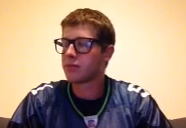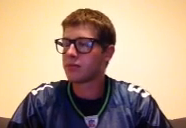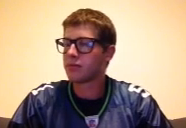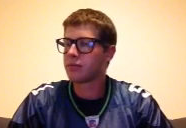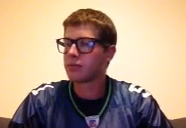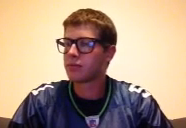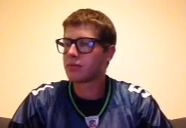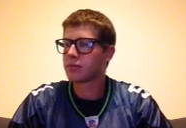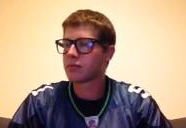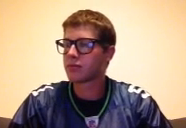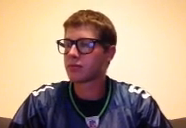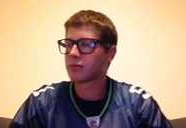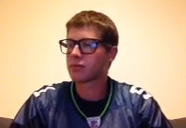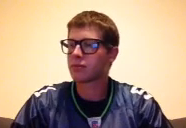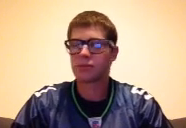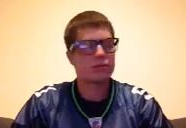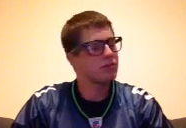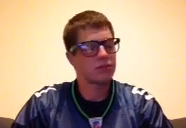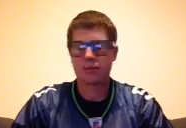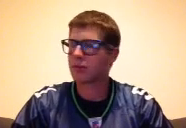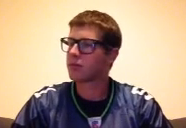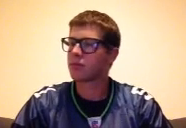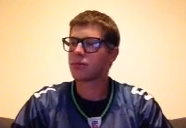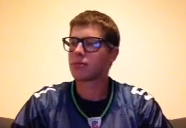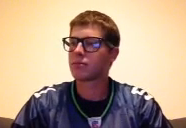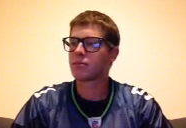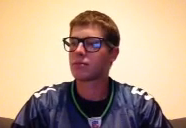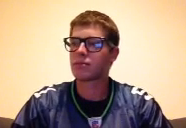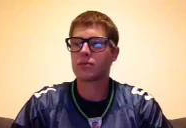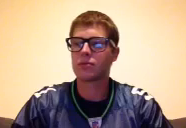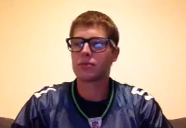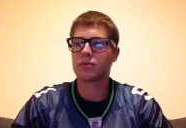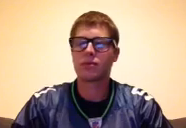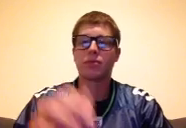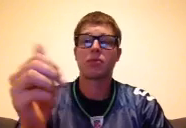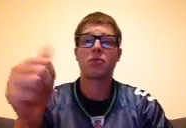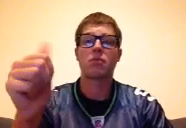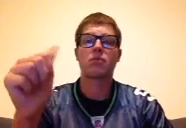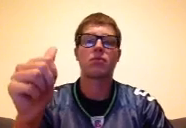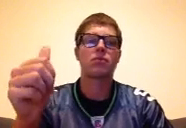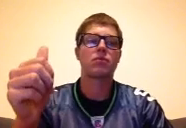Great job, man. So smart. Get it back with your freedom card.